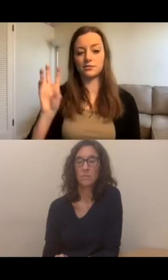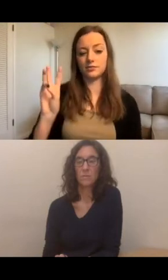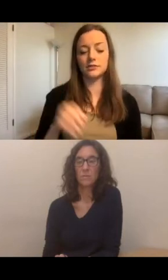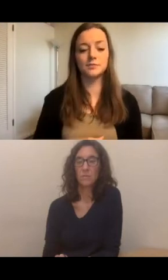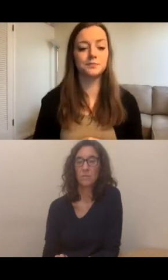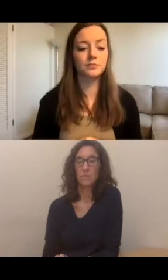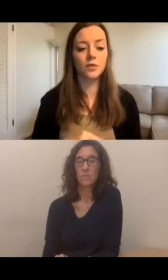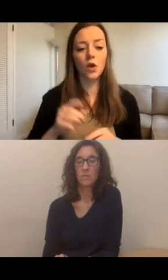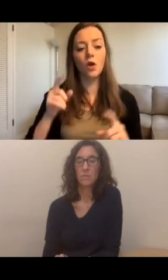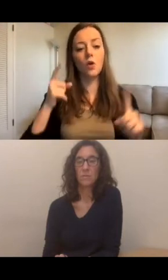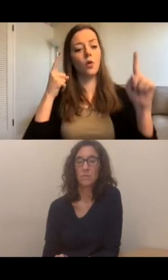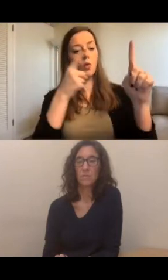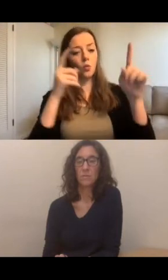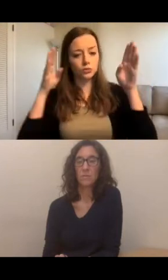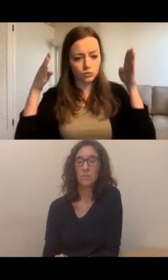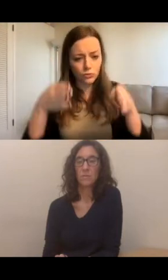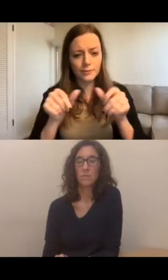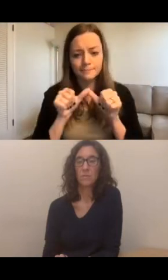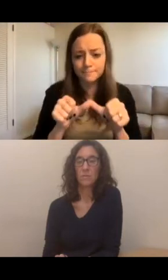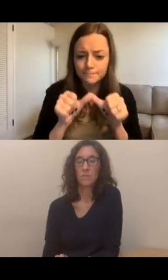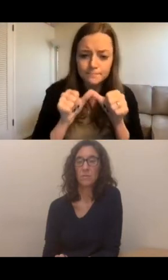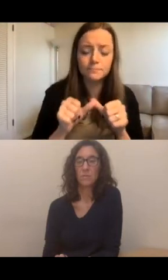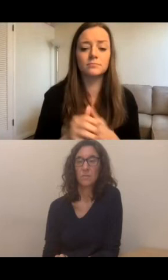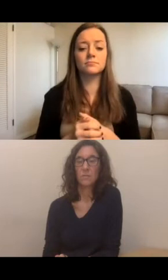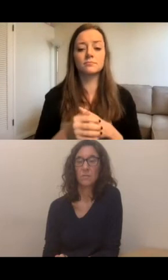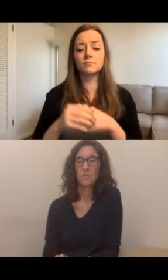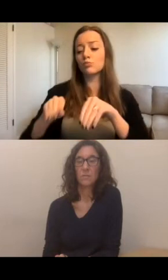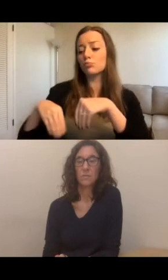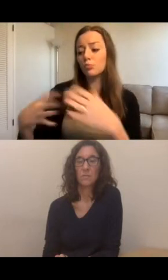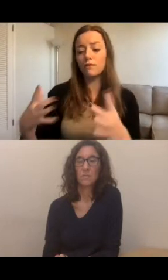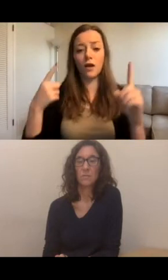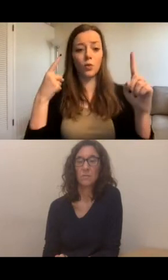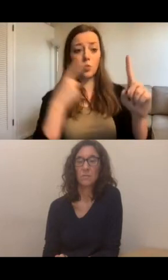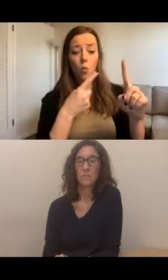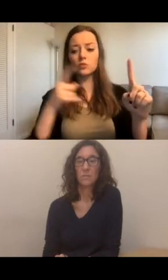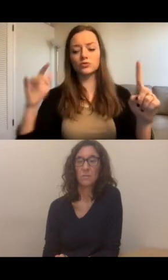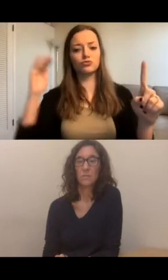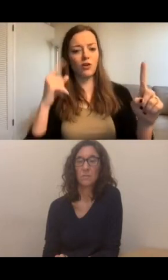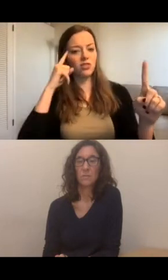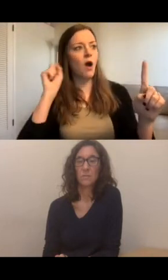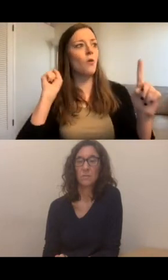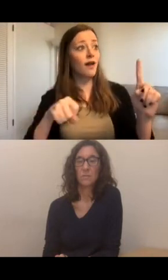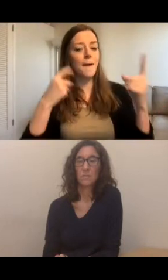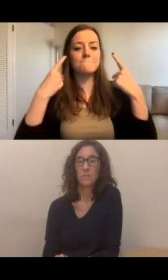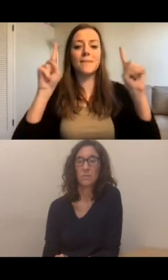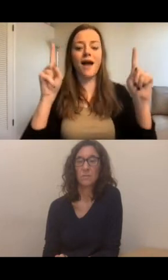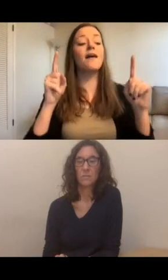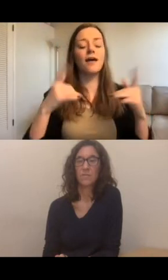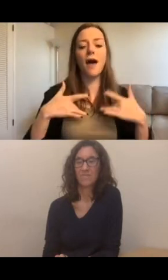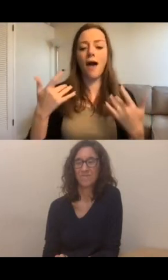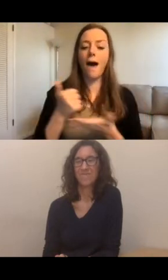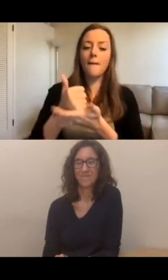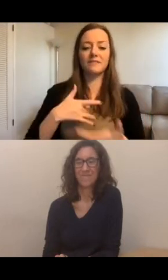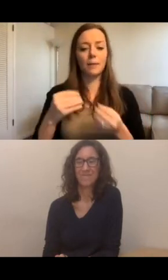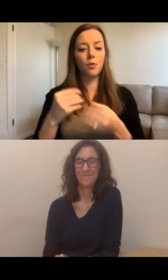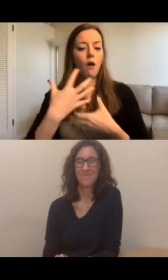Sixth and final, we have goal-directed persistence. Provide goals a child believes they can achieve, which will